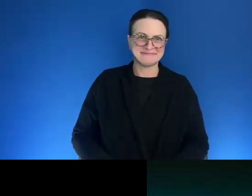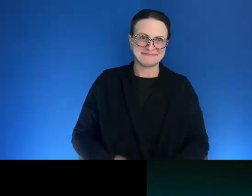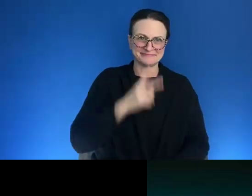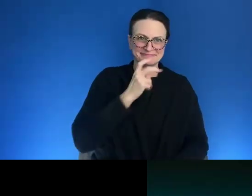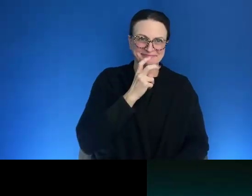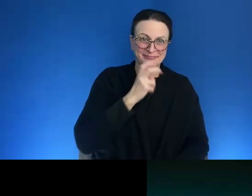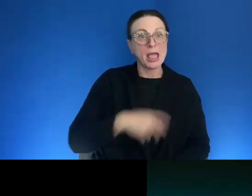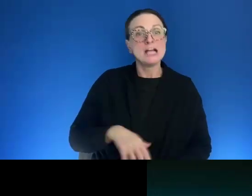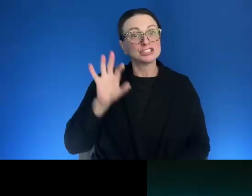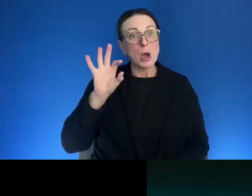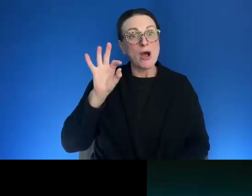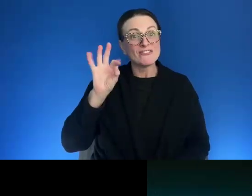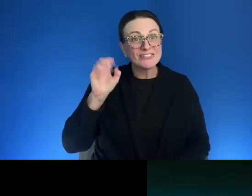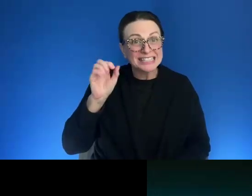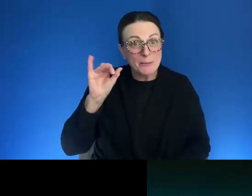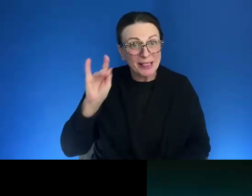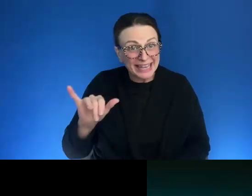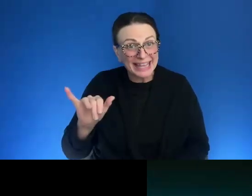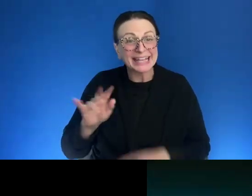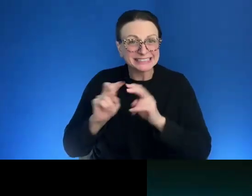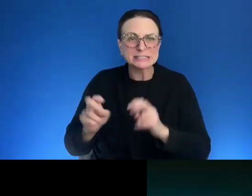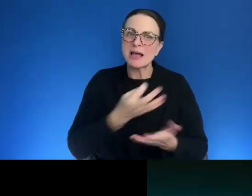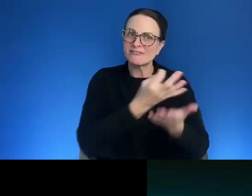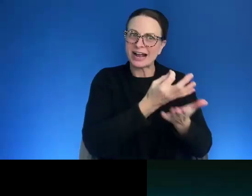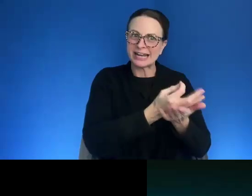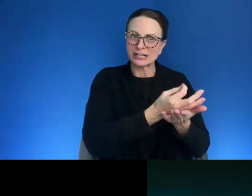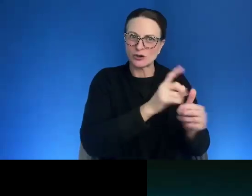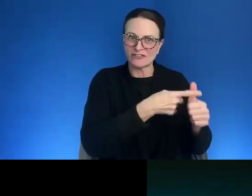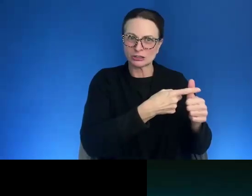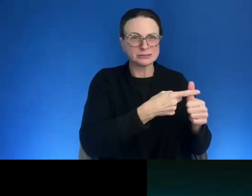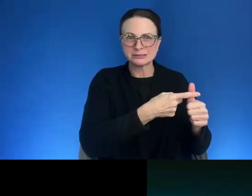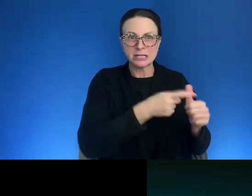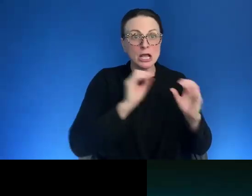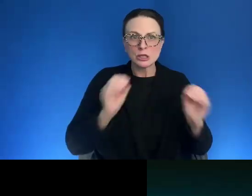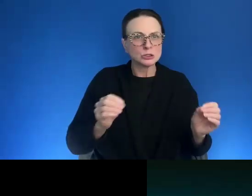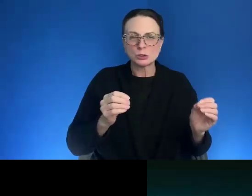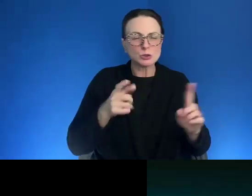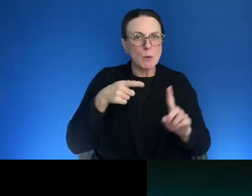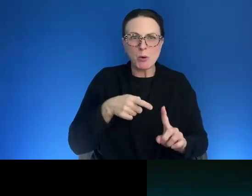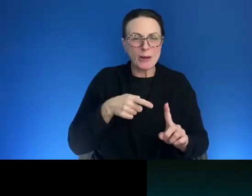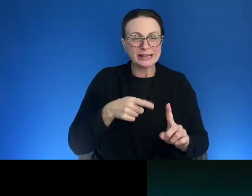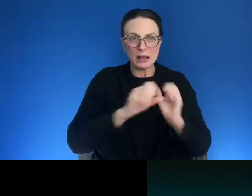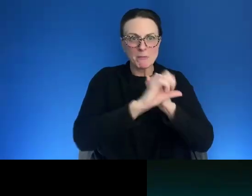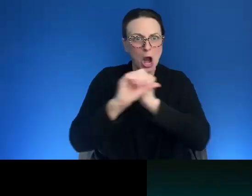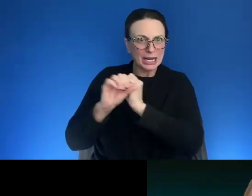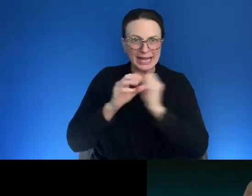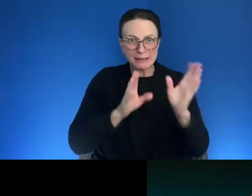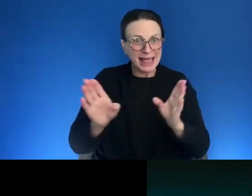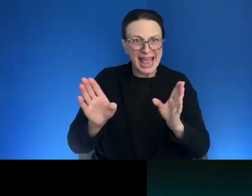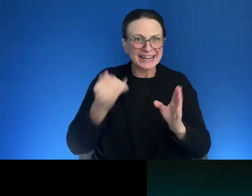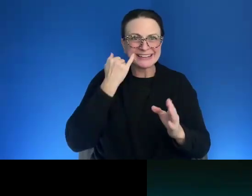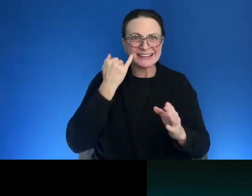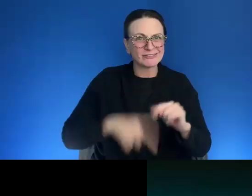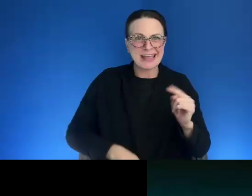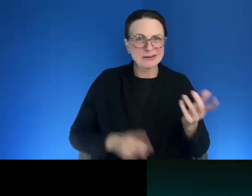assessment, I start with financials because I feel like there's no point in making a marketing plan if it's not going